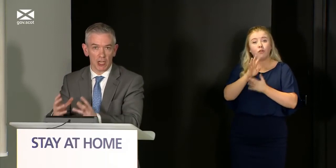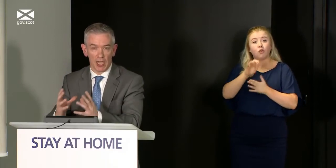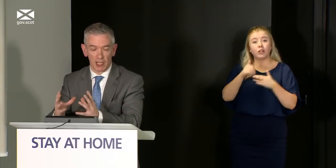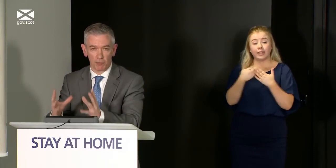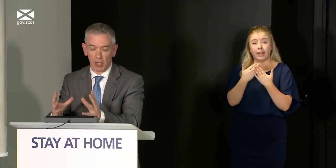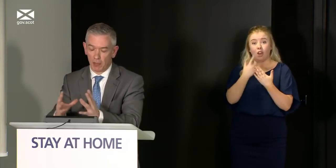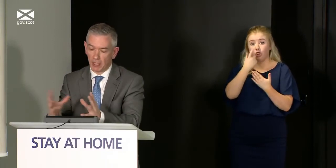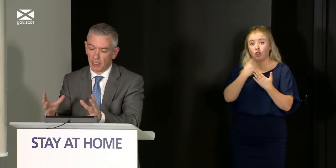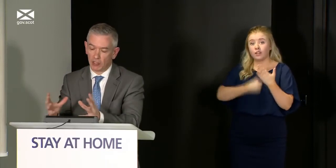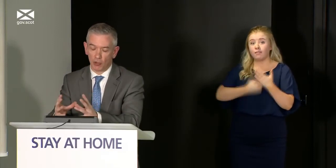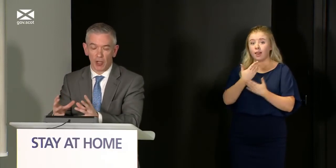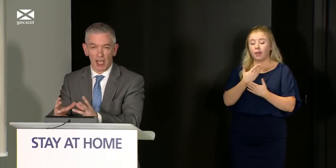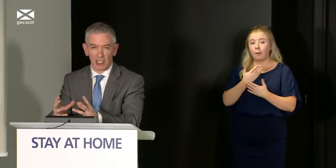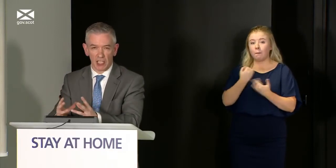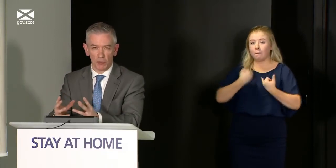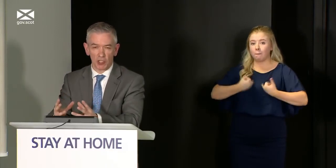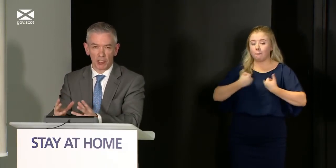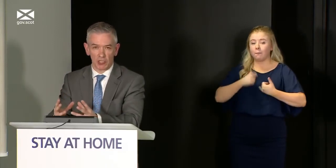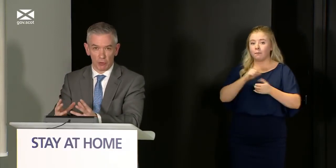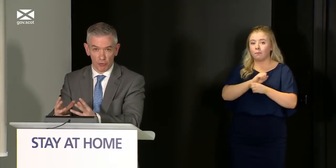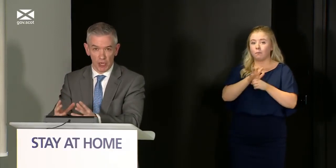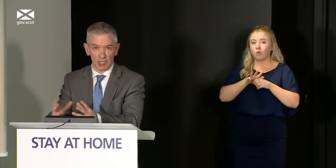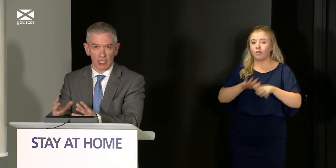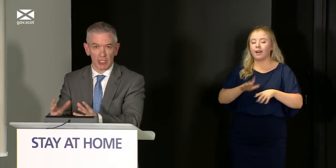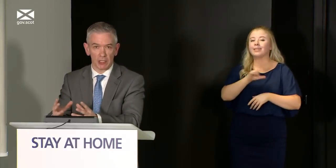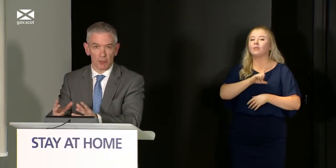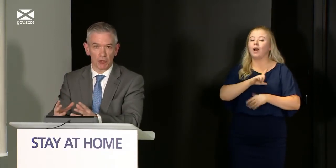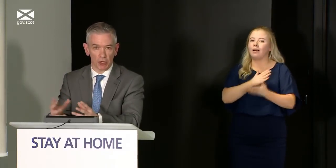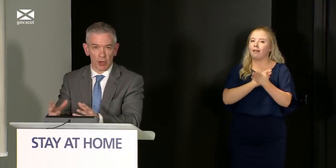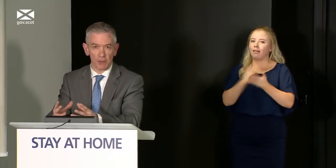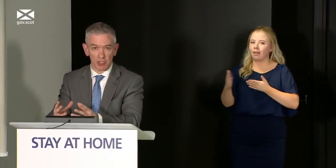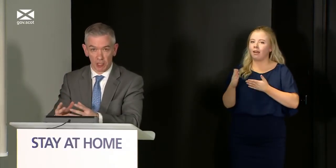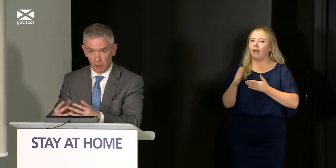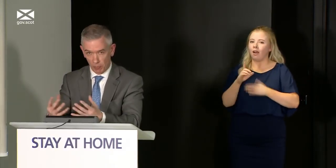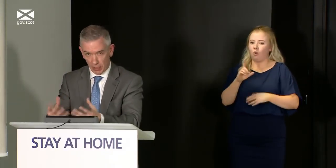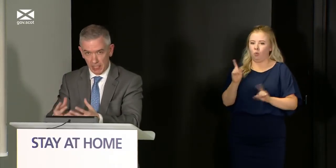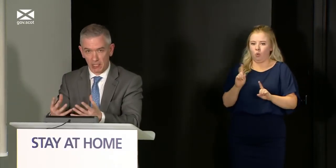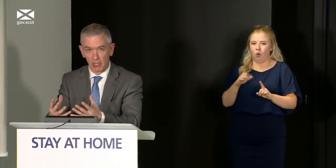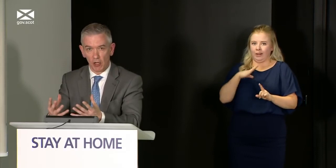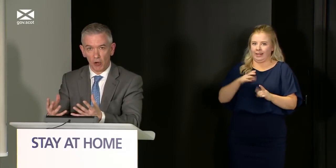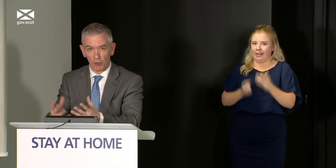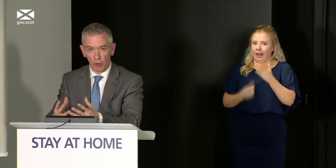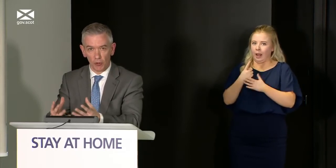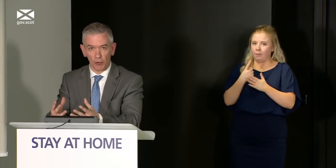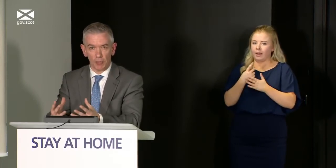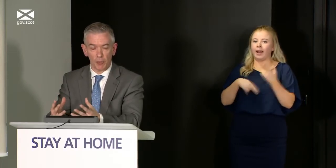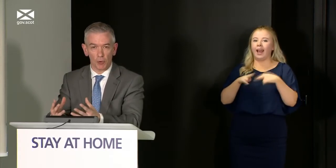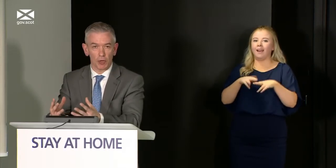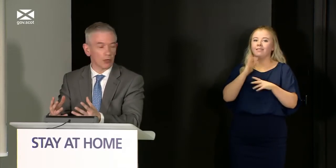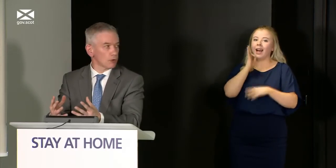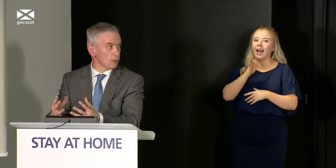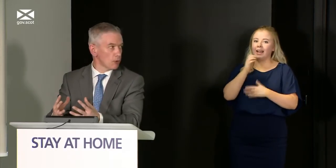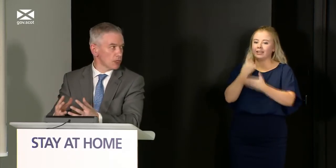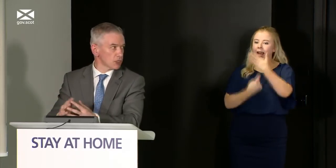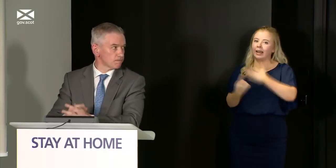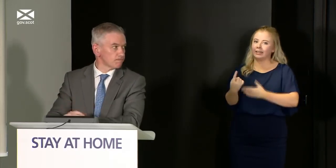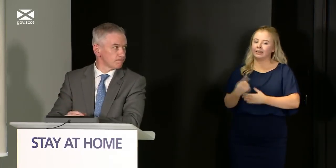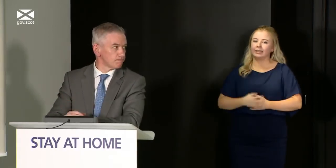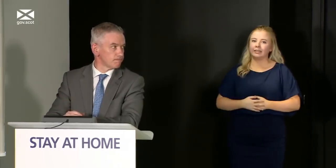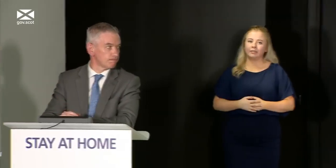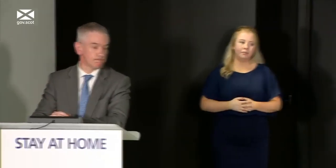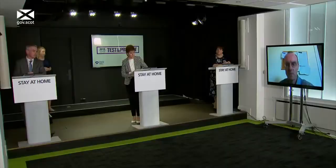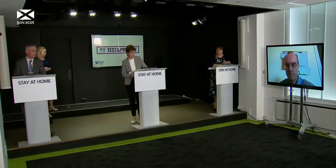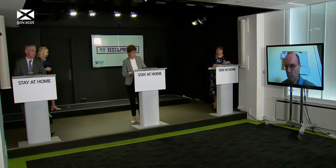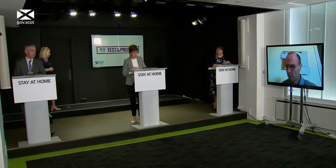period. So, as I say, I think we just need to be really clear about the requirements that are being placed on people around about this.